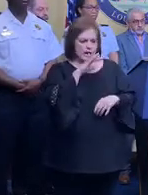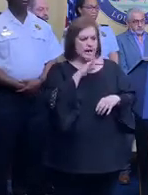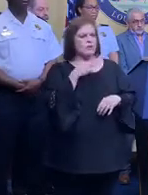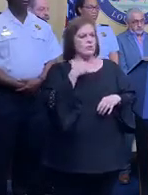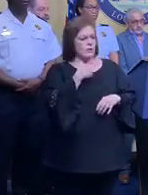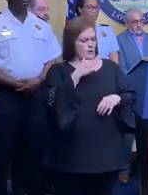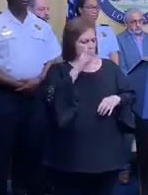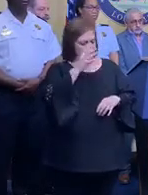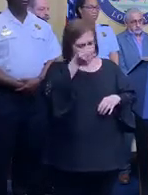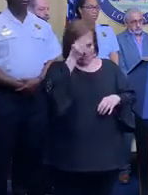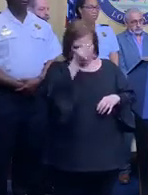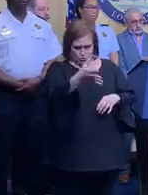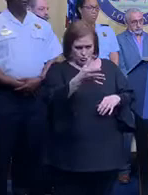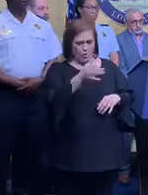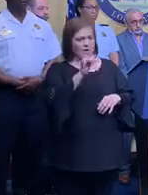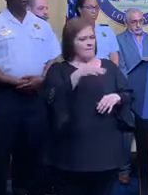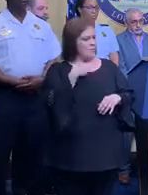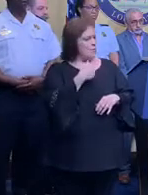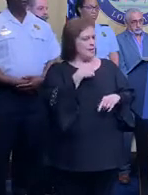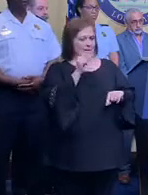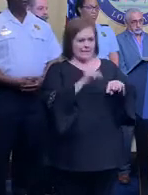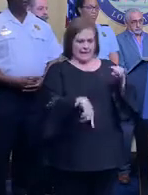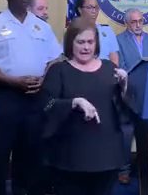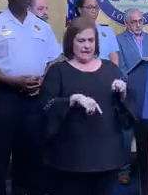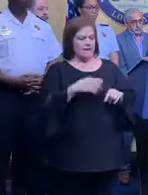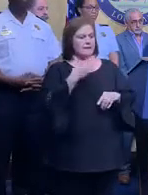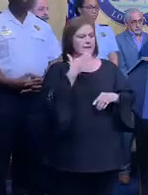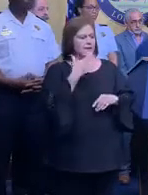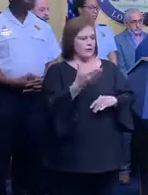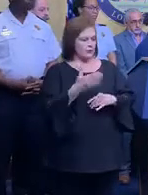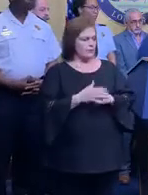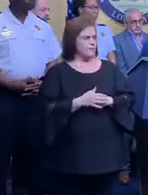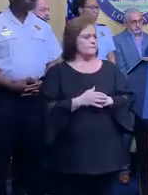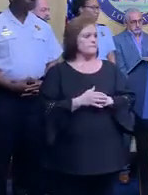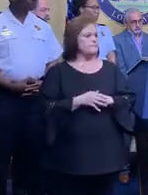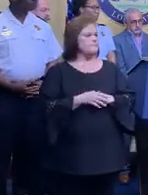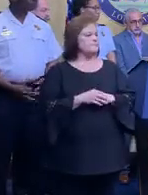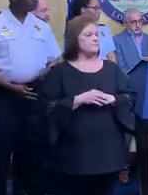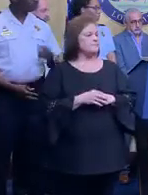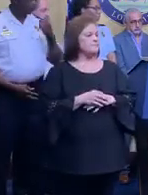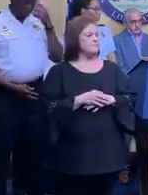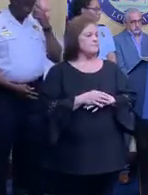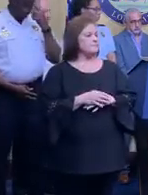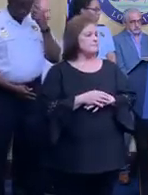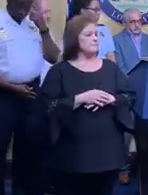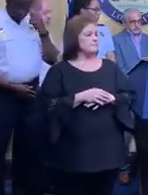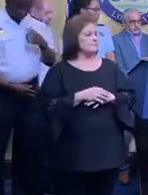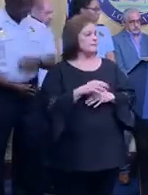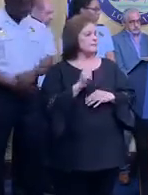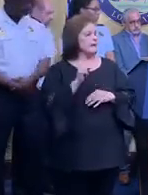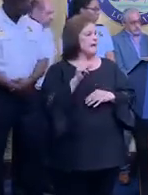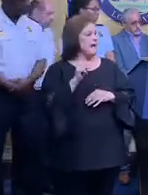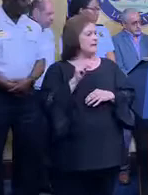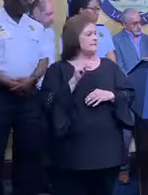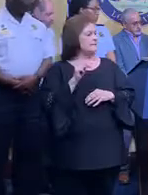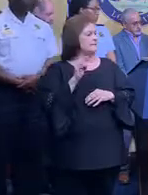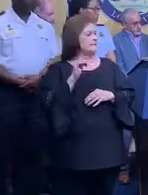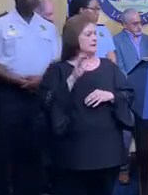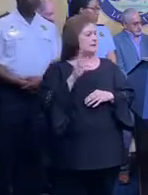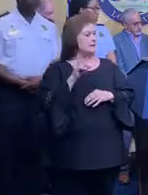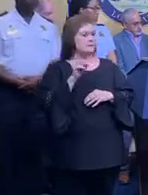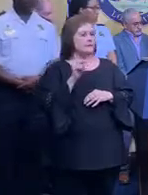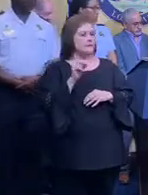the communications channels. Thank you so much. Thank you so much, Cynthia. Ms. Ann McDonald.